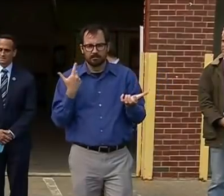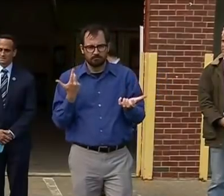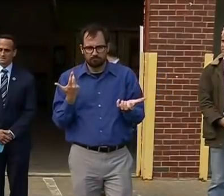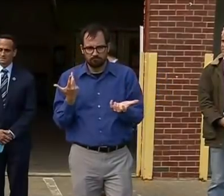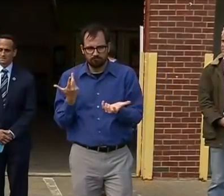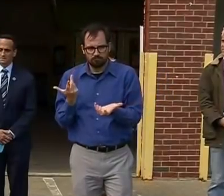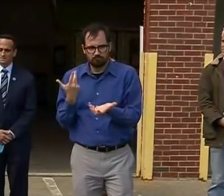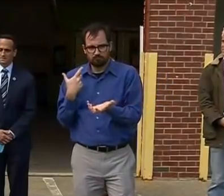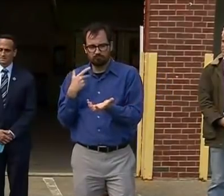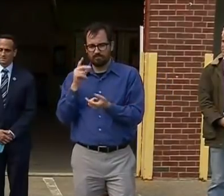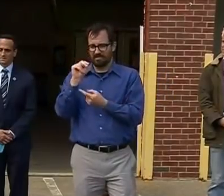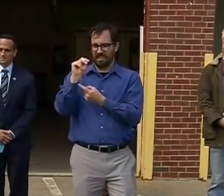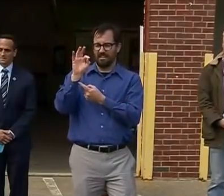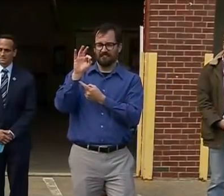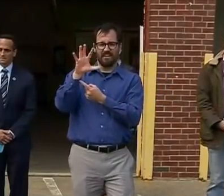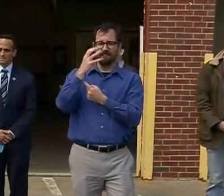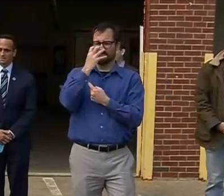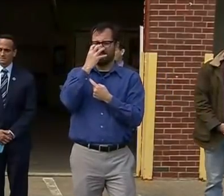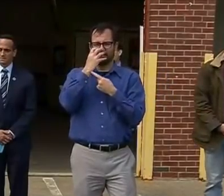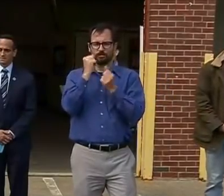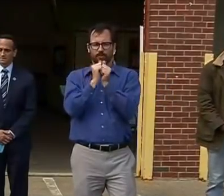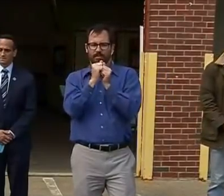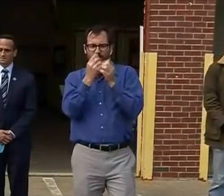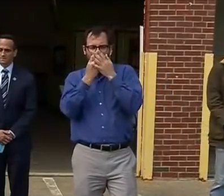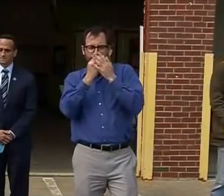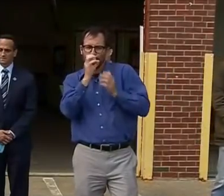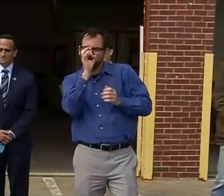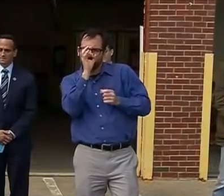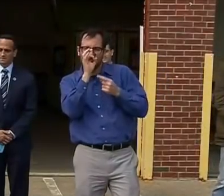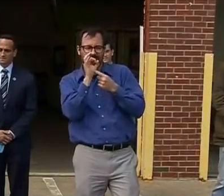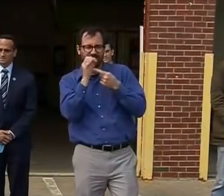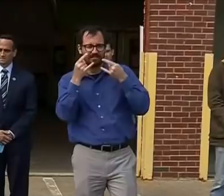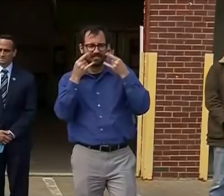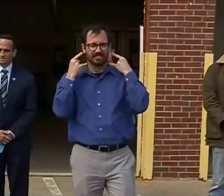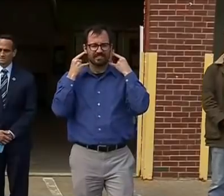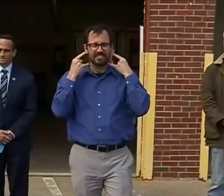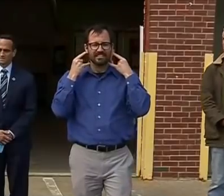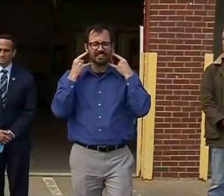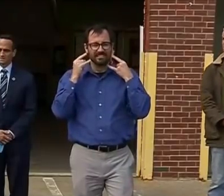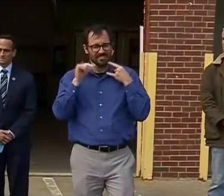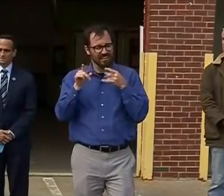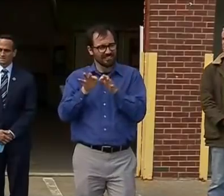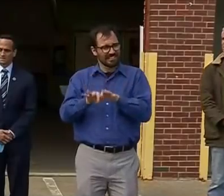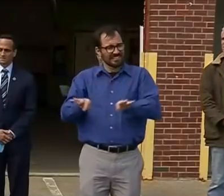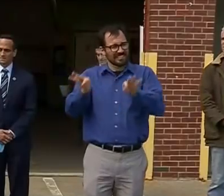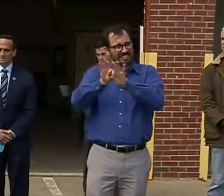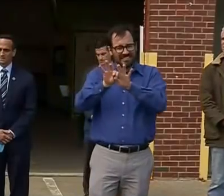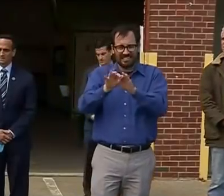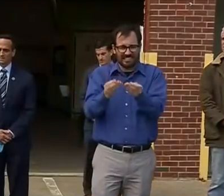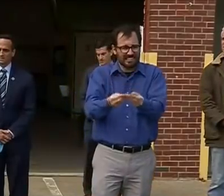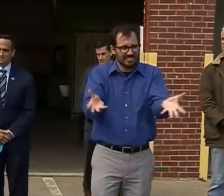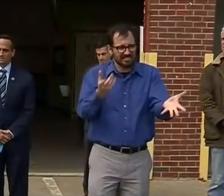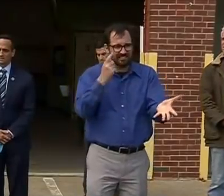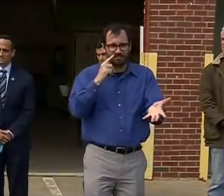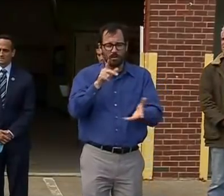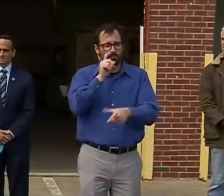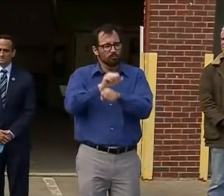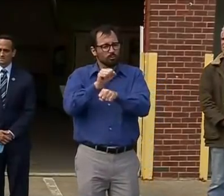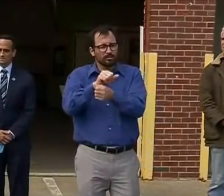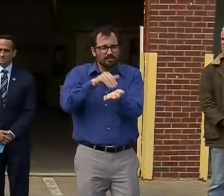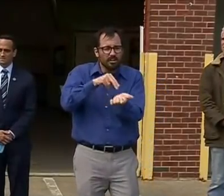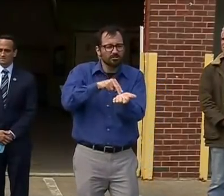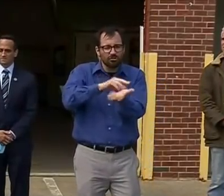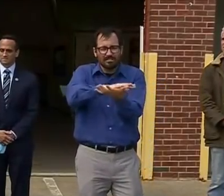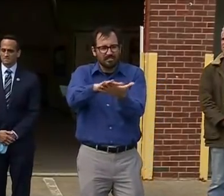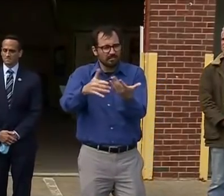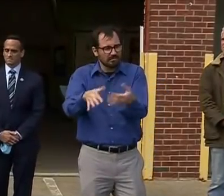to provide more N95s to our healthcare workforce is absolutely essential. The technology, as I understand, was actually